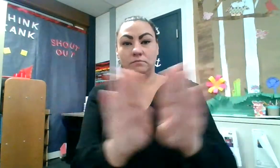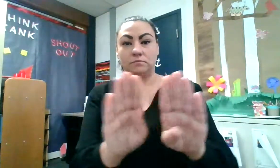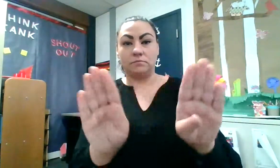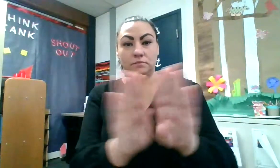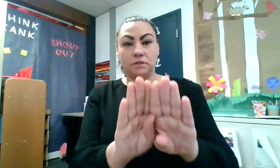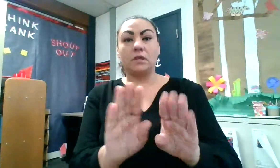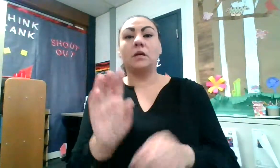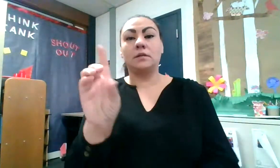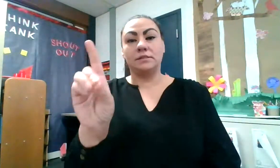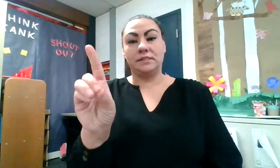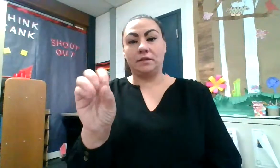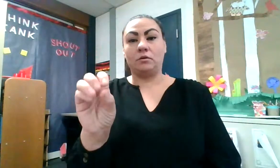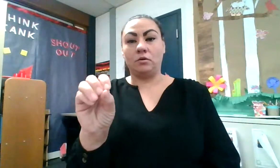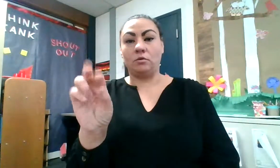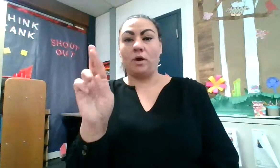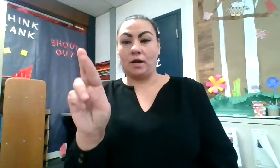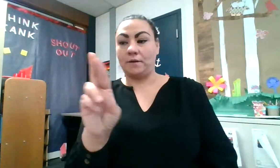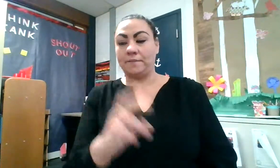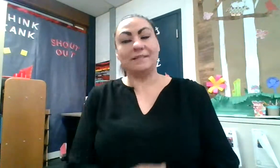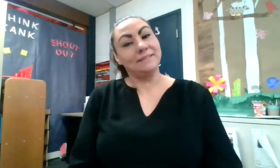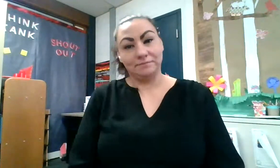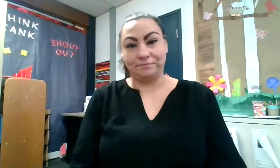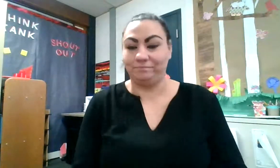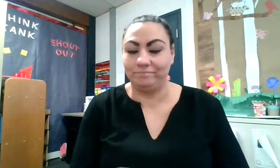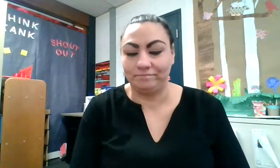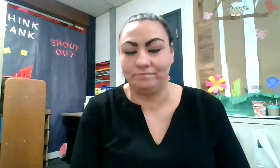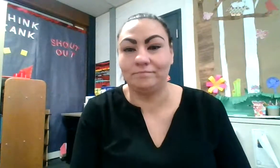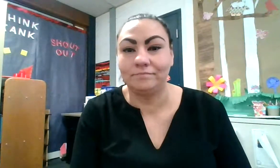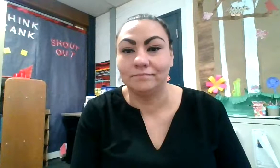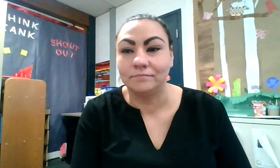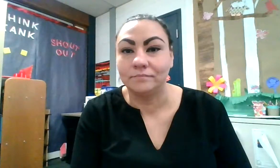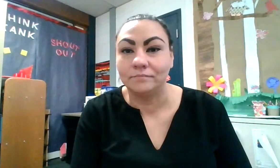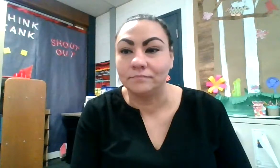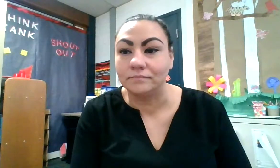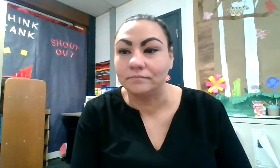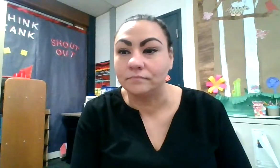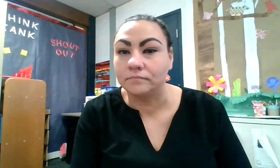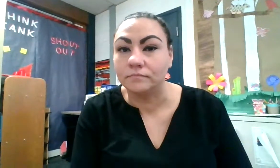D-O-O-R. That's it.